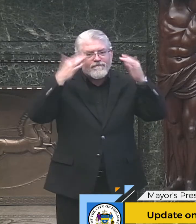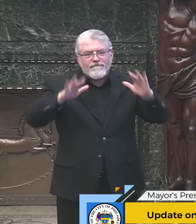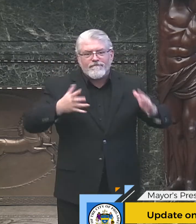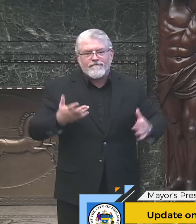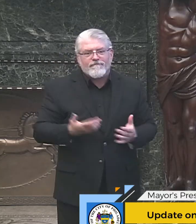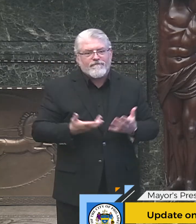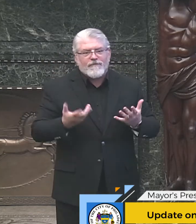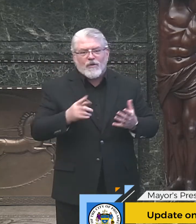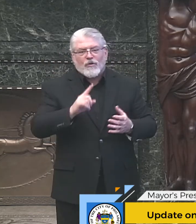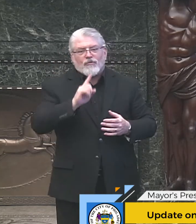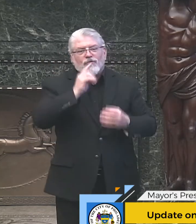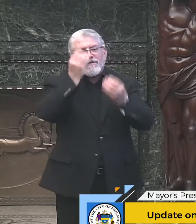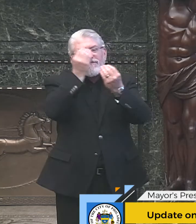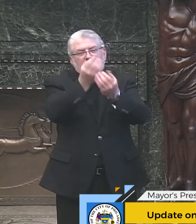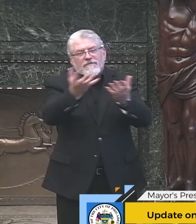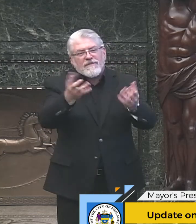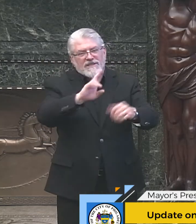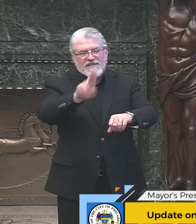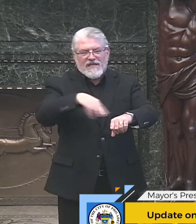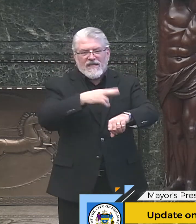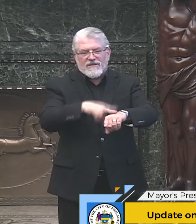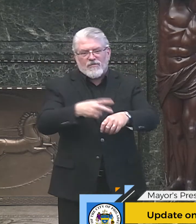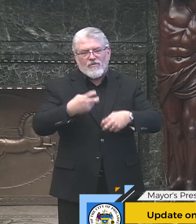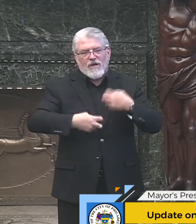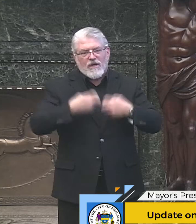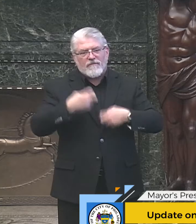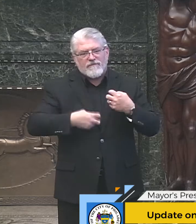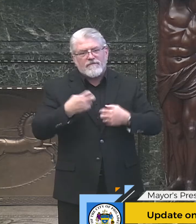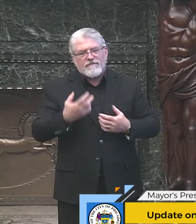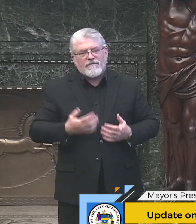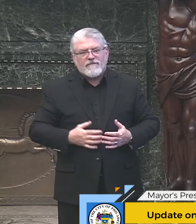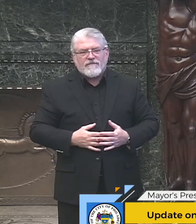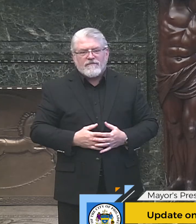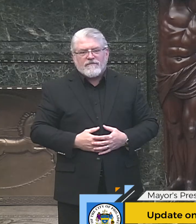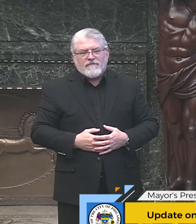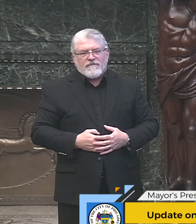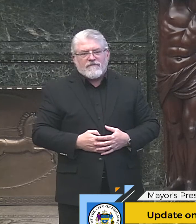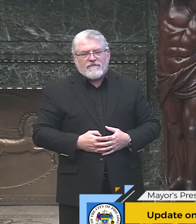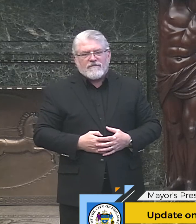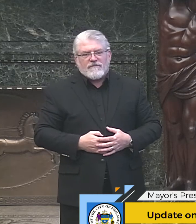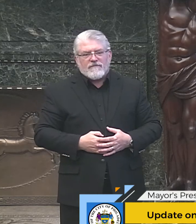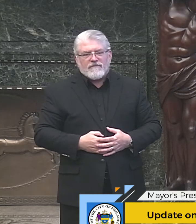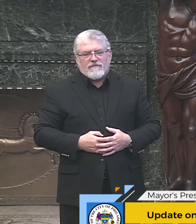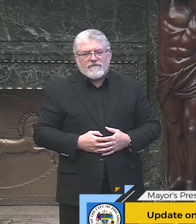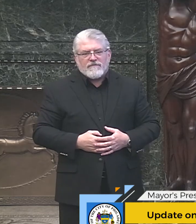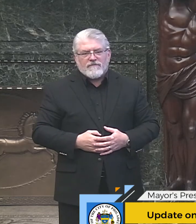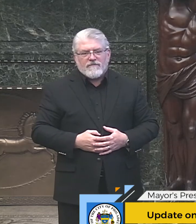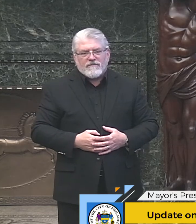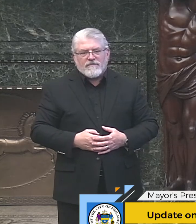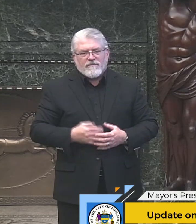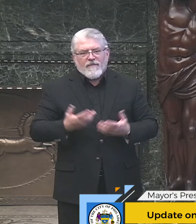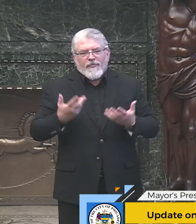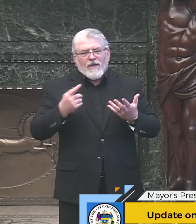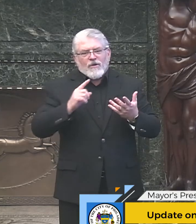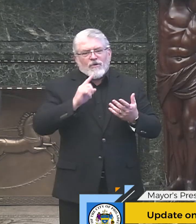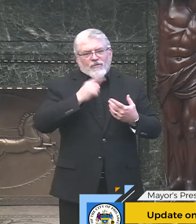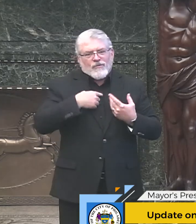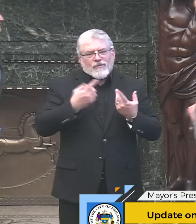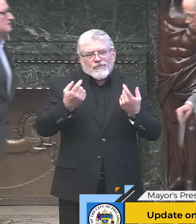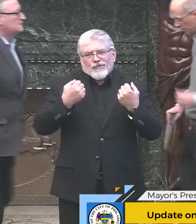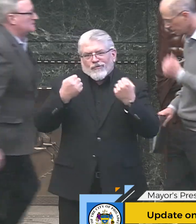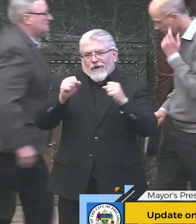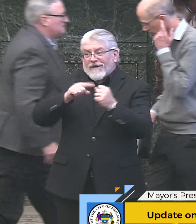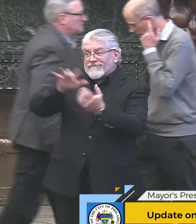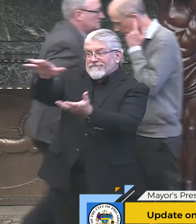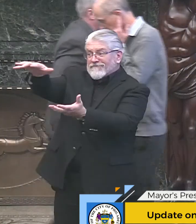and they're running short because everyone else is trying to do the same thing. Thanks. And lastly, Mayor, I